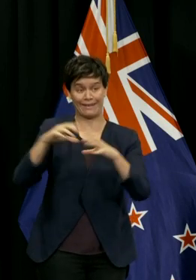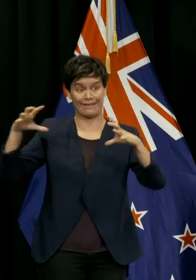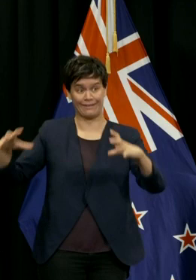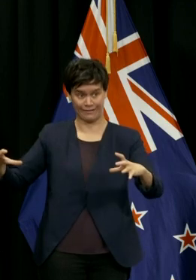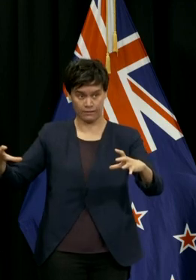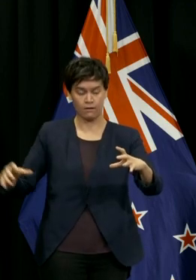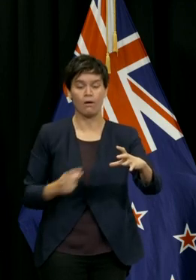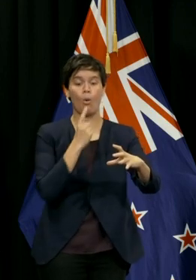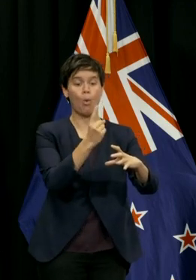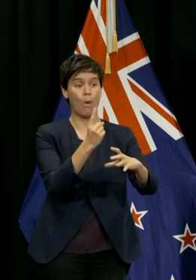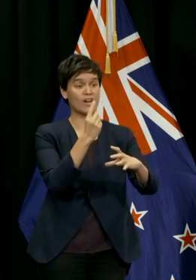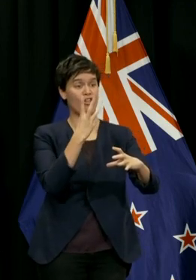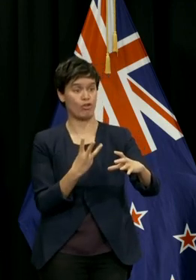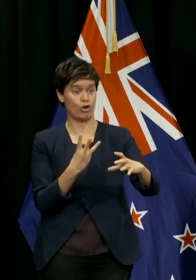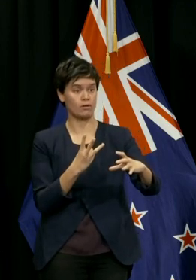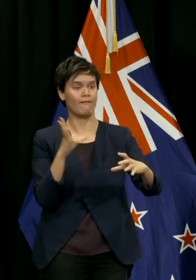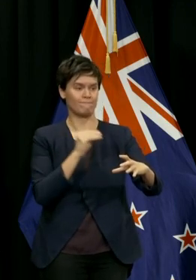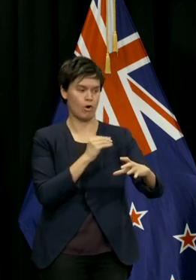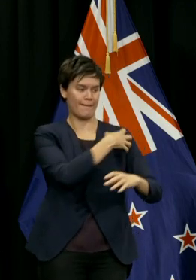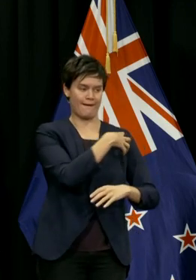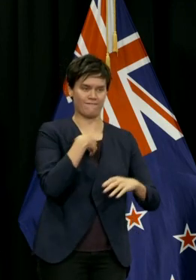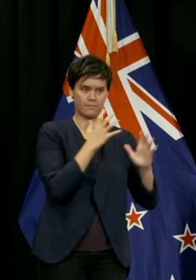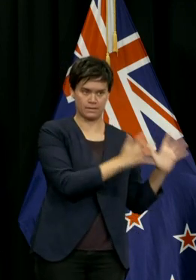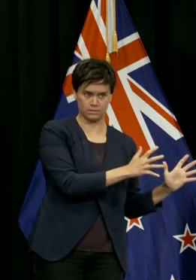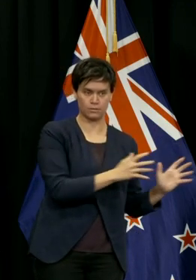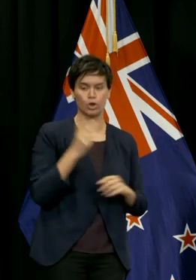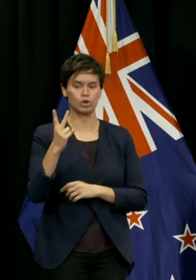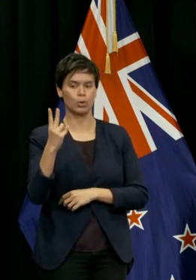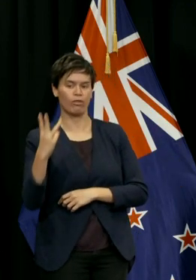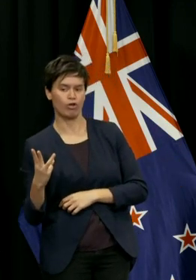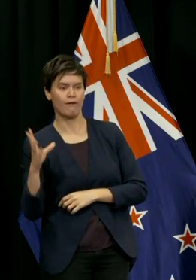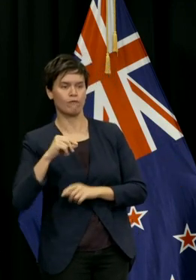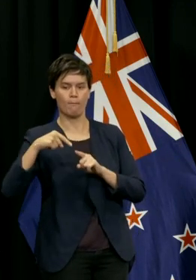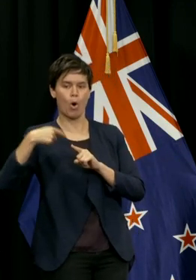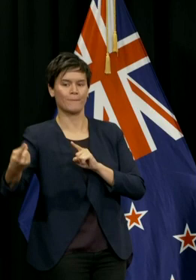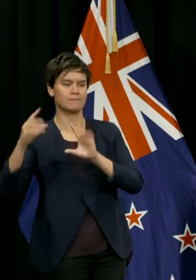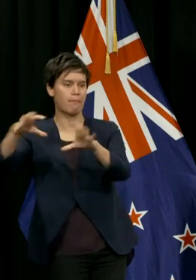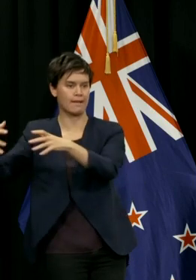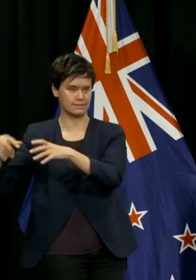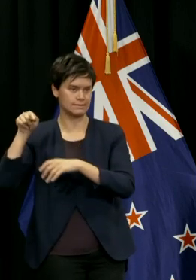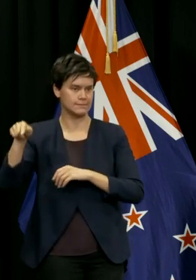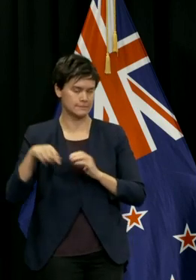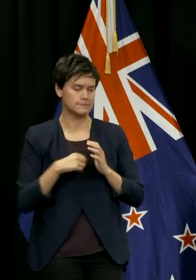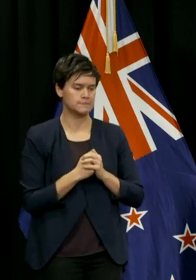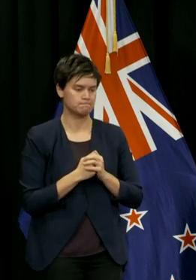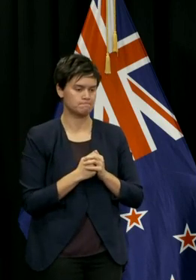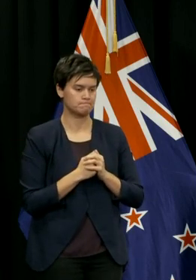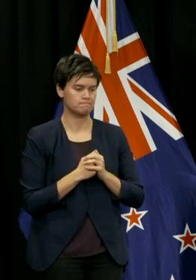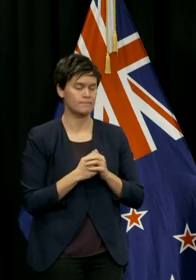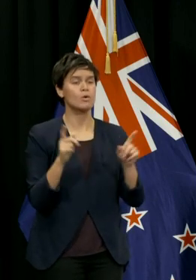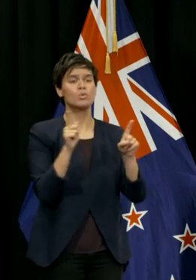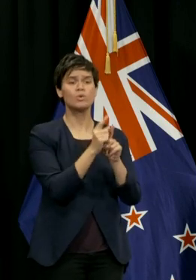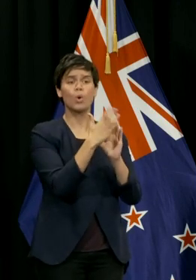being established. Finally, at this time, New Zealanders and New Zealand businesses are doing what they